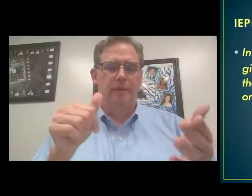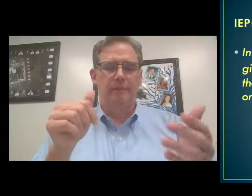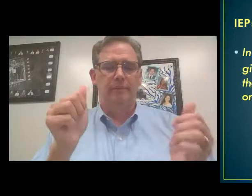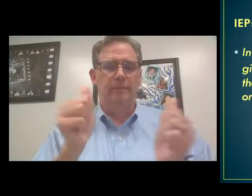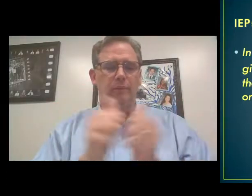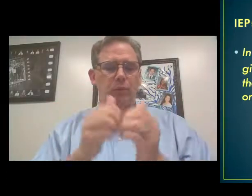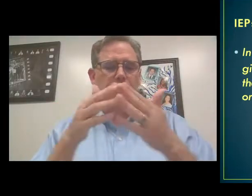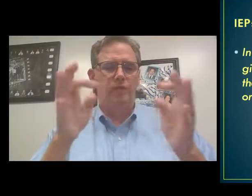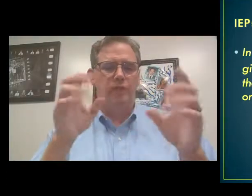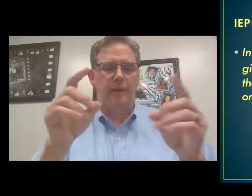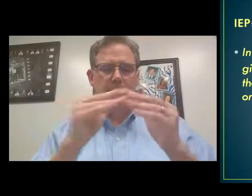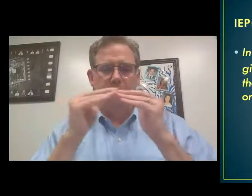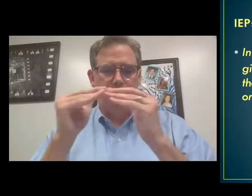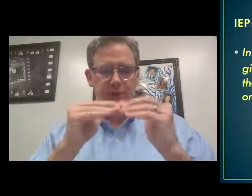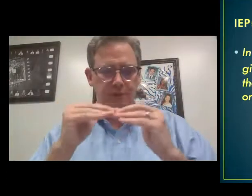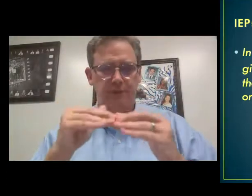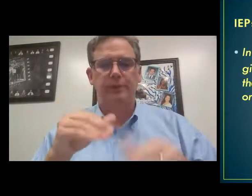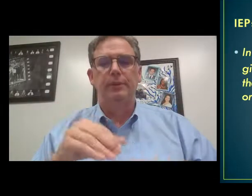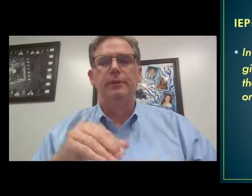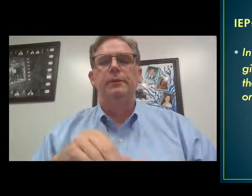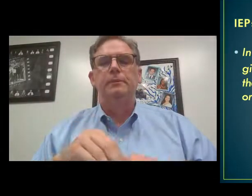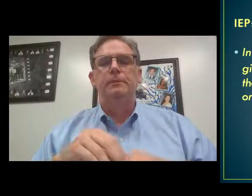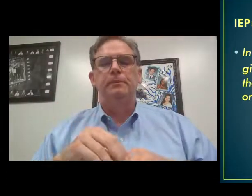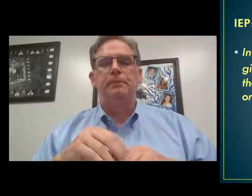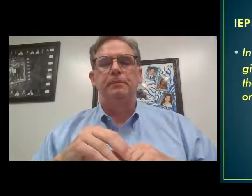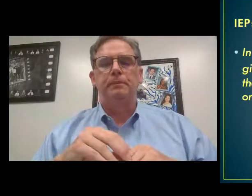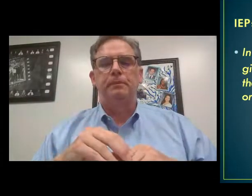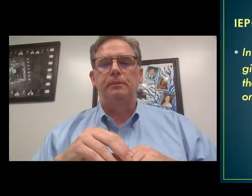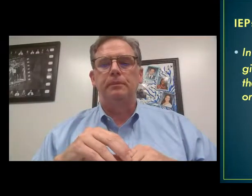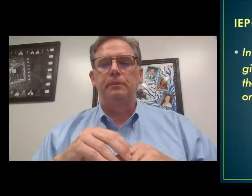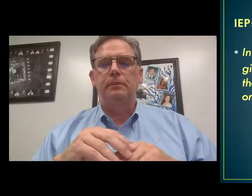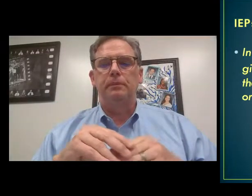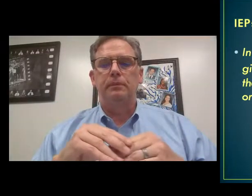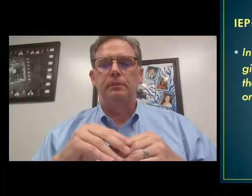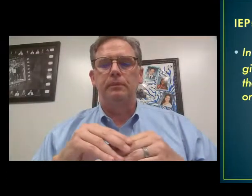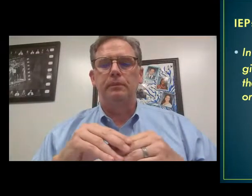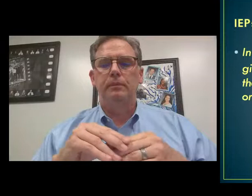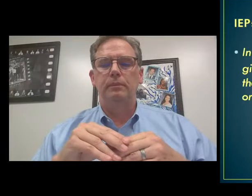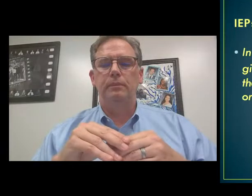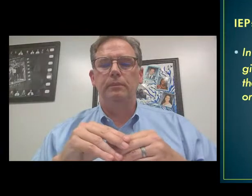that there's a automatically kind of like a negative connotation, or